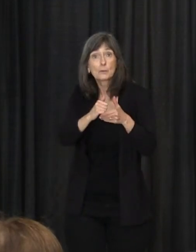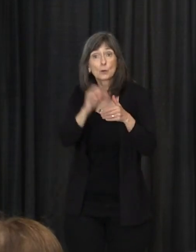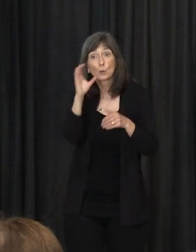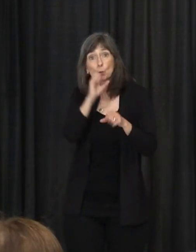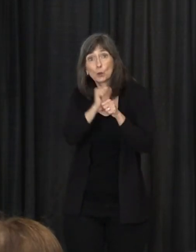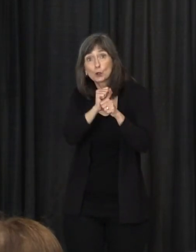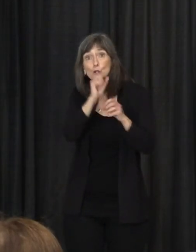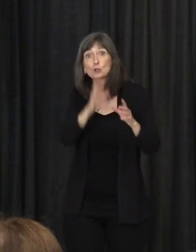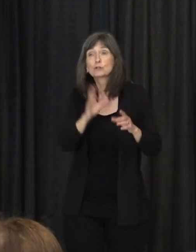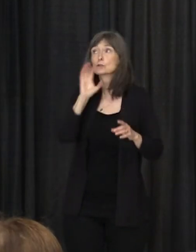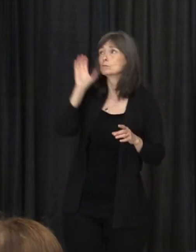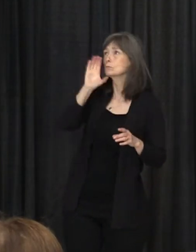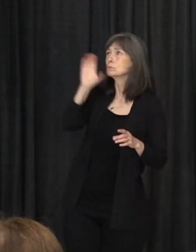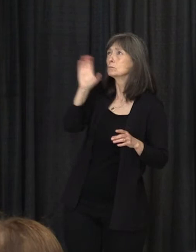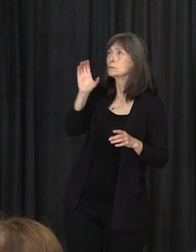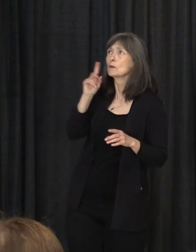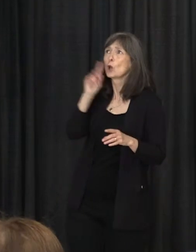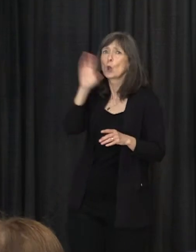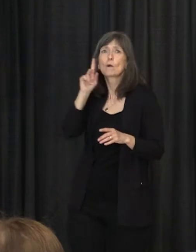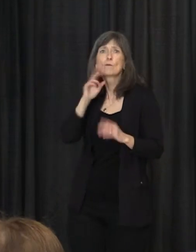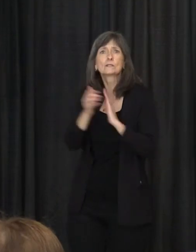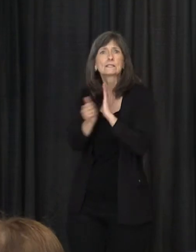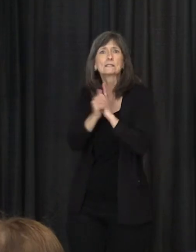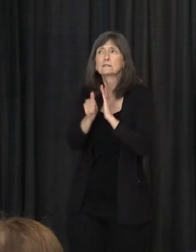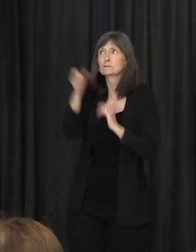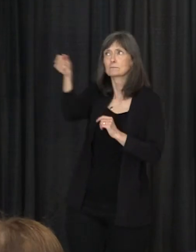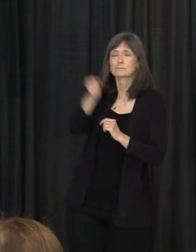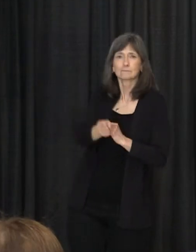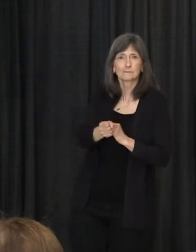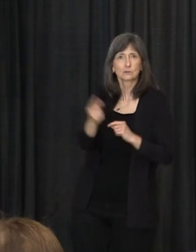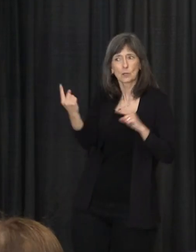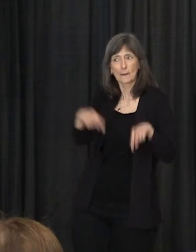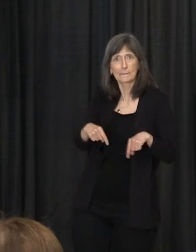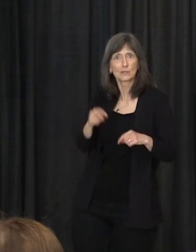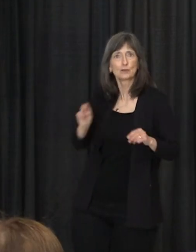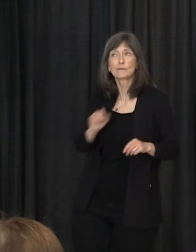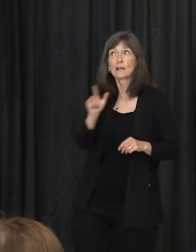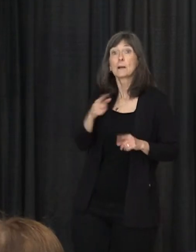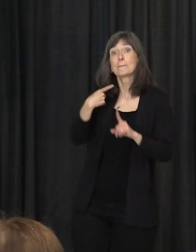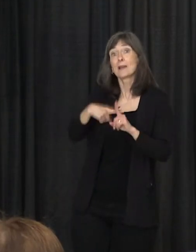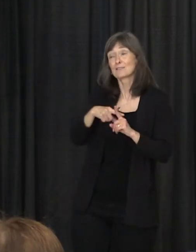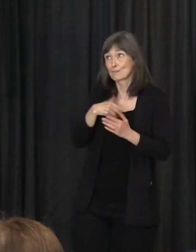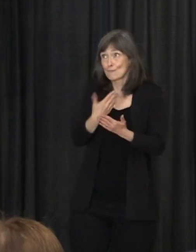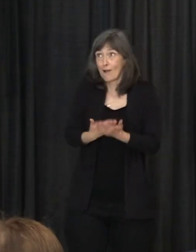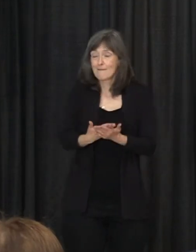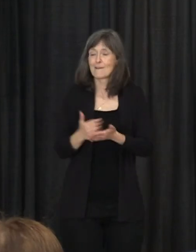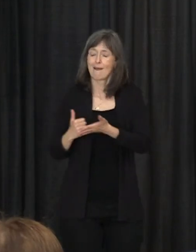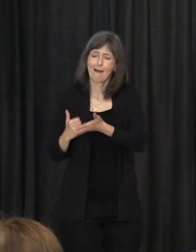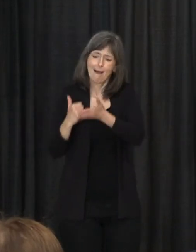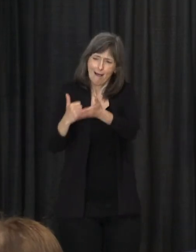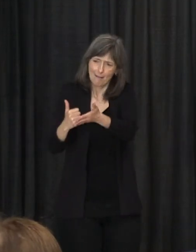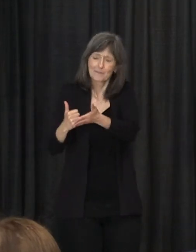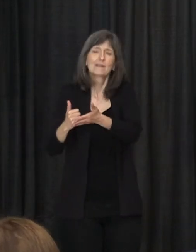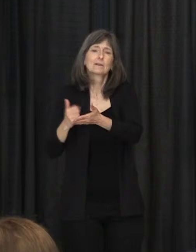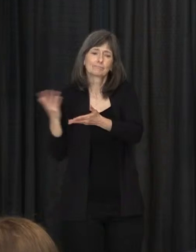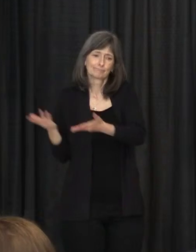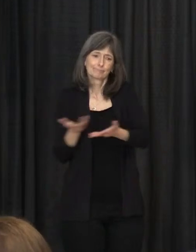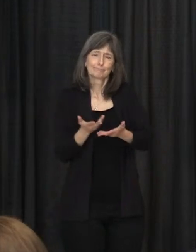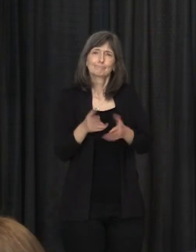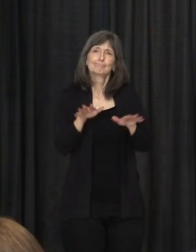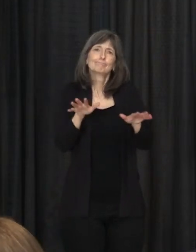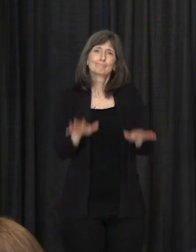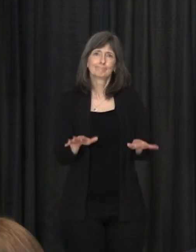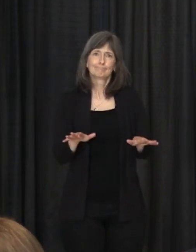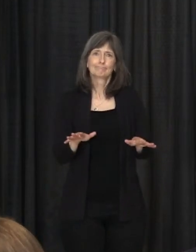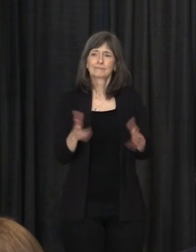global talent they need to grow and prosper, and to help newcomers choose Newfoundland and Labrador as their new home